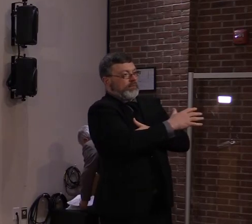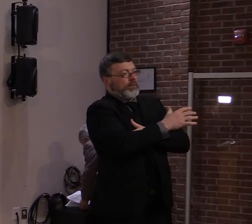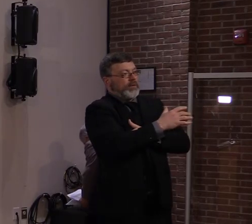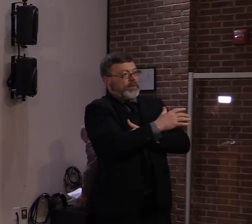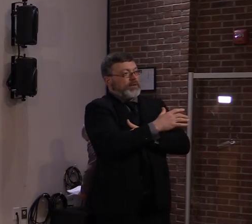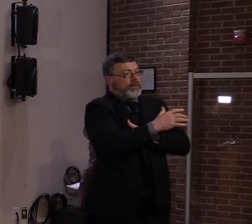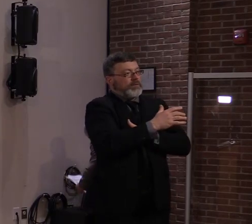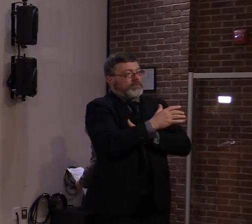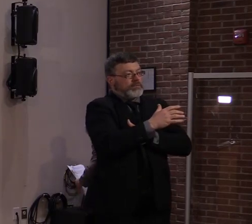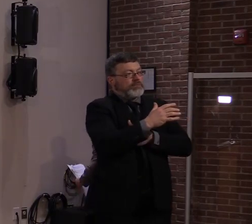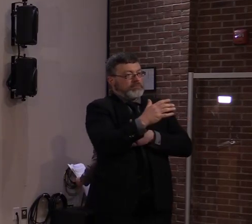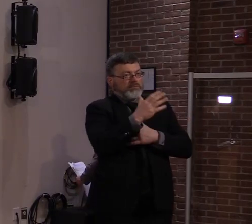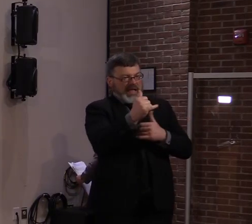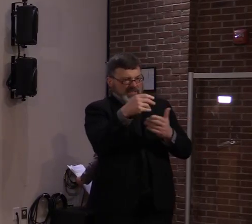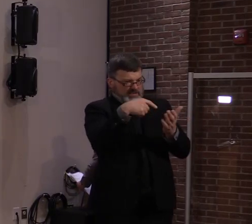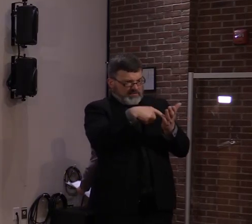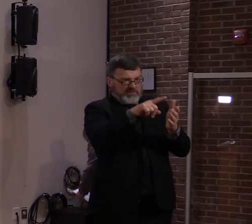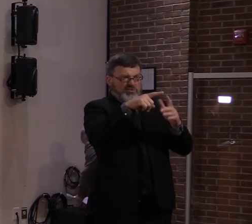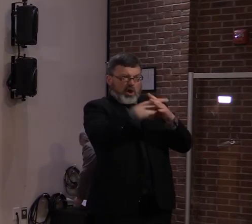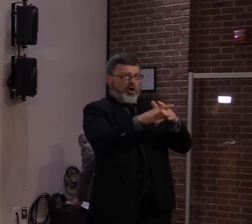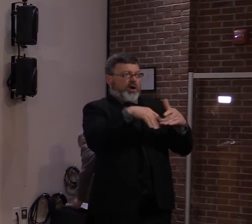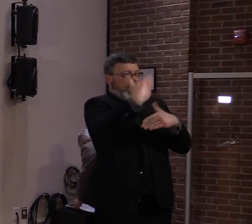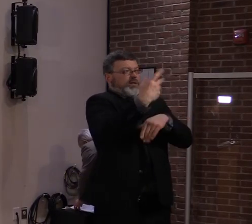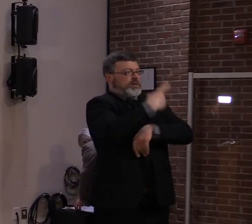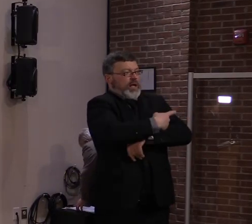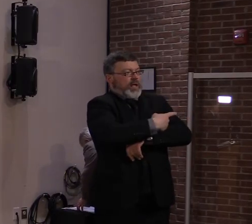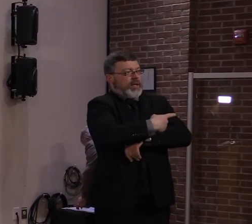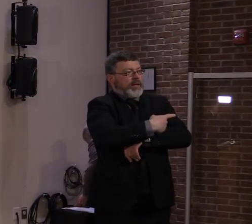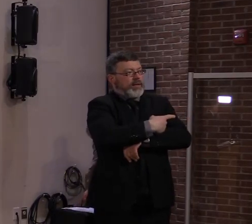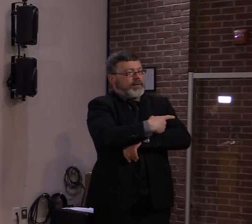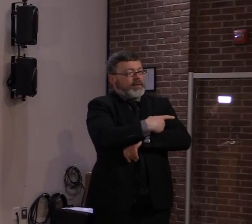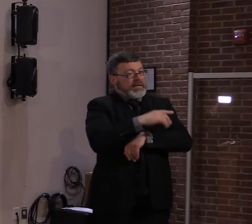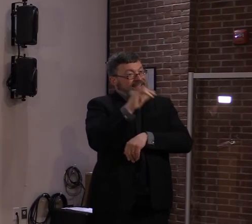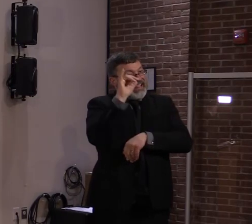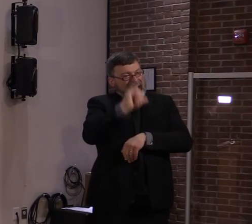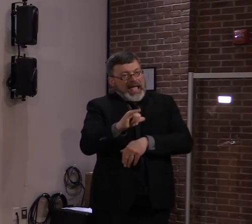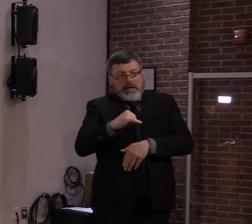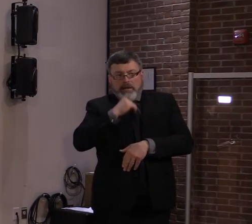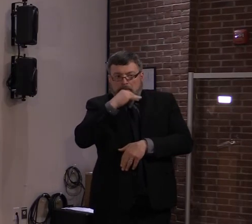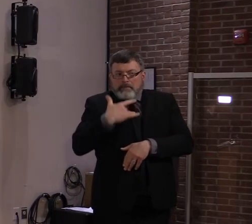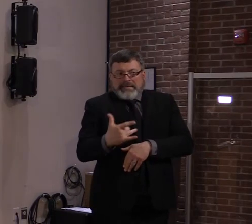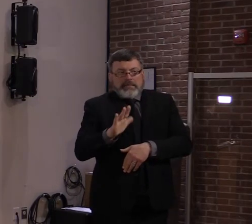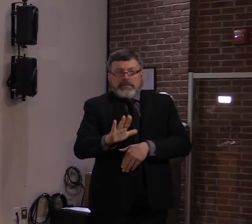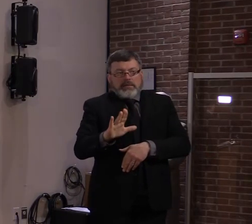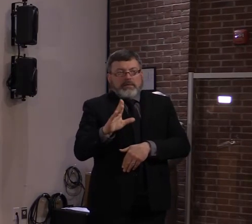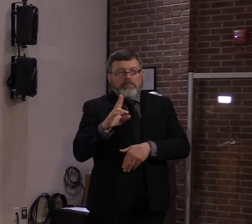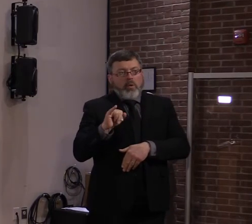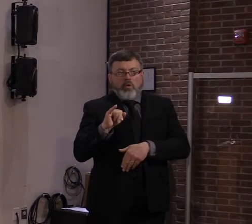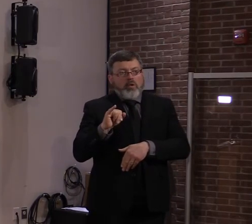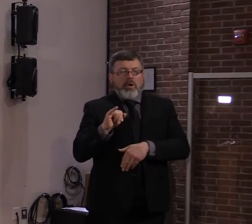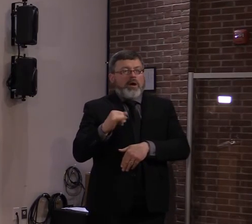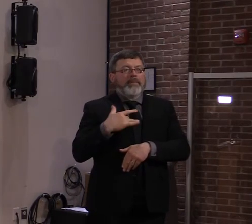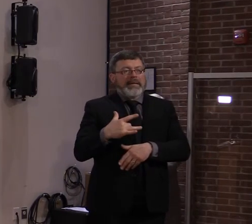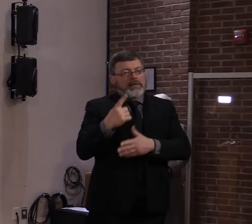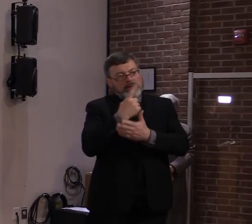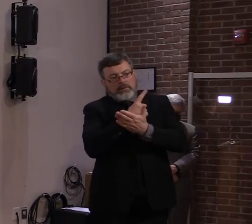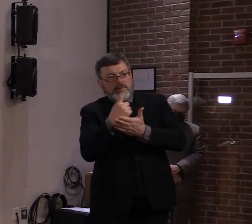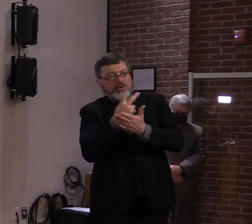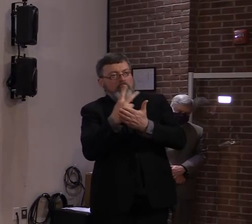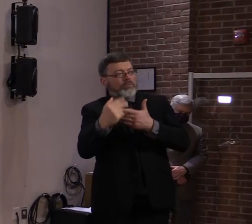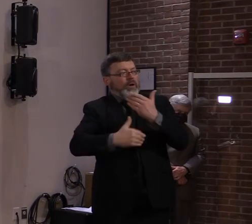not always the case, but that is probably the fastest opportunity for that to happen. We have since put